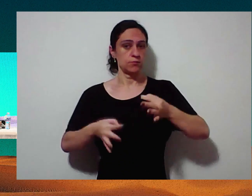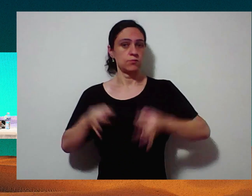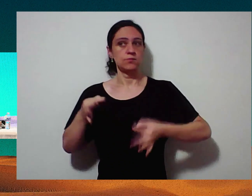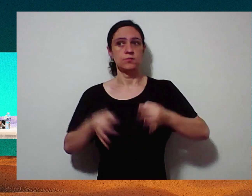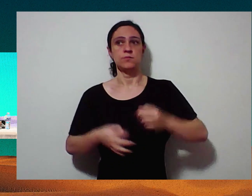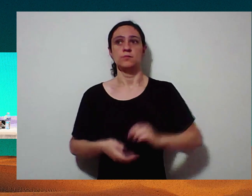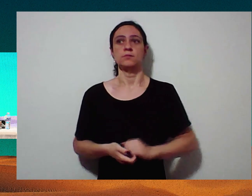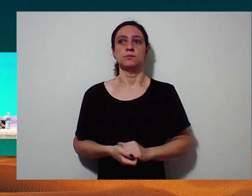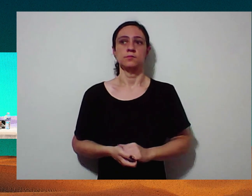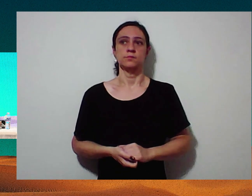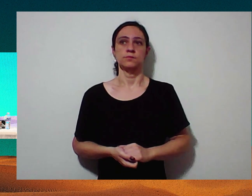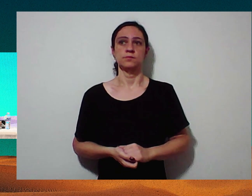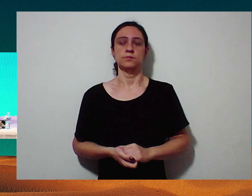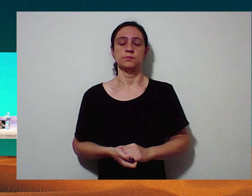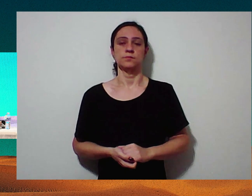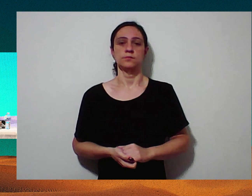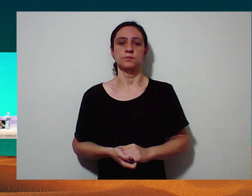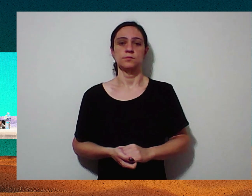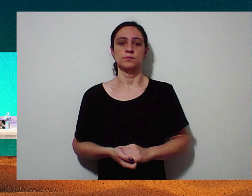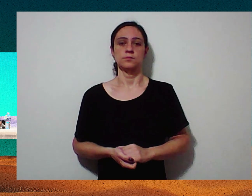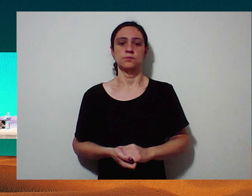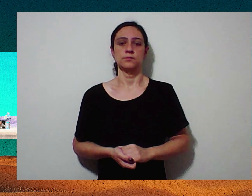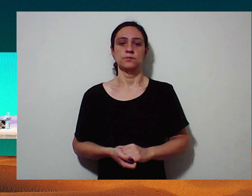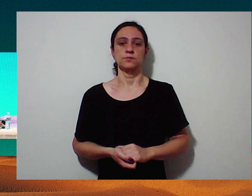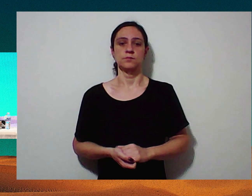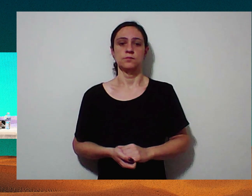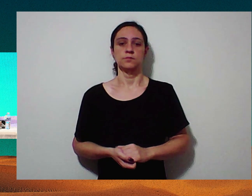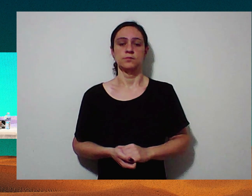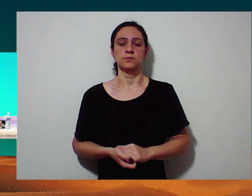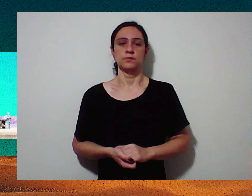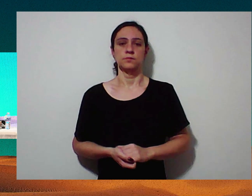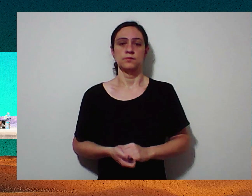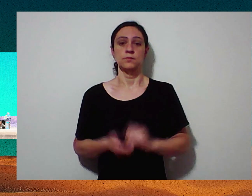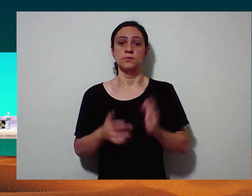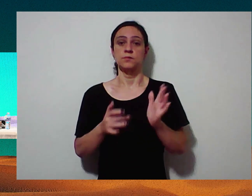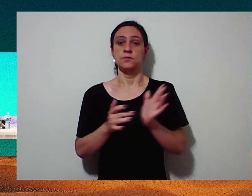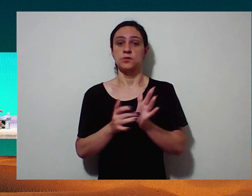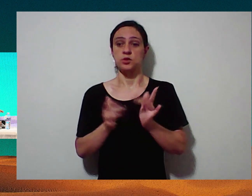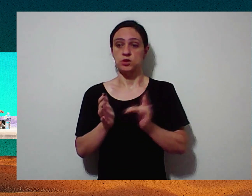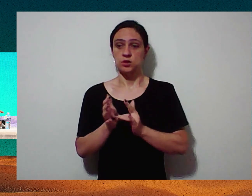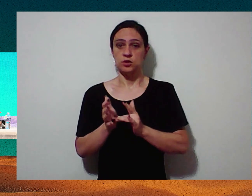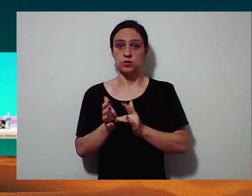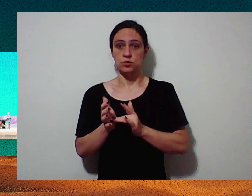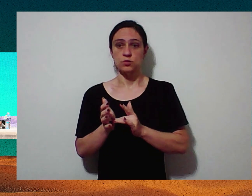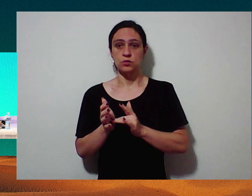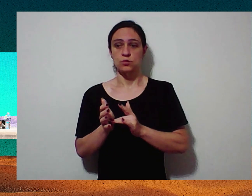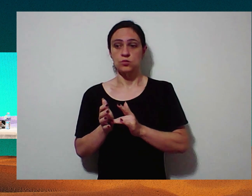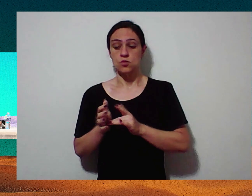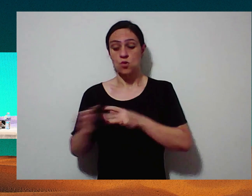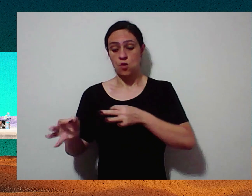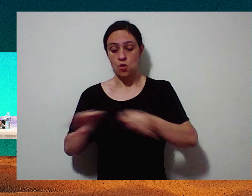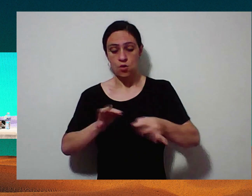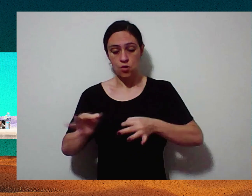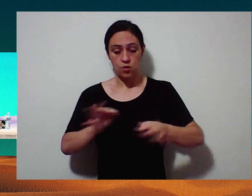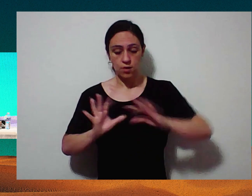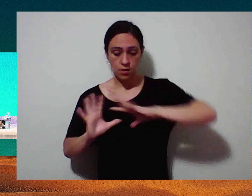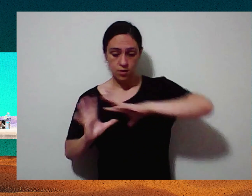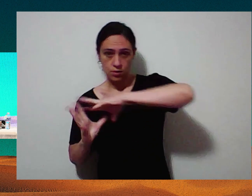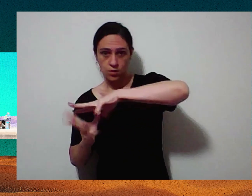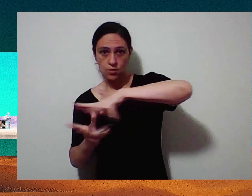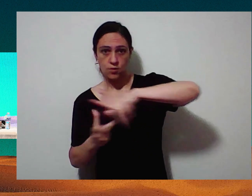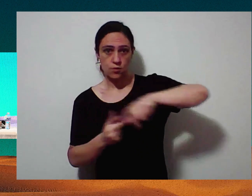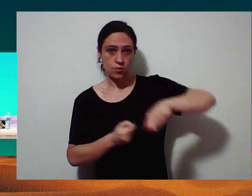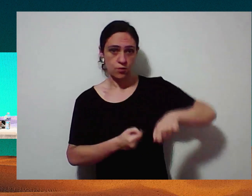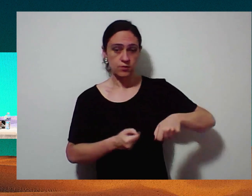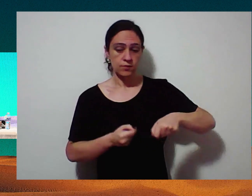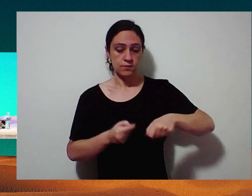the judgment of Ele Christ. está fazendo a limpeza nesse universo. He is cleansing this universe. Todo aquele que não